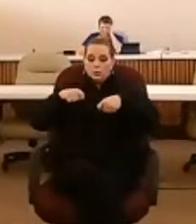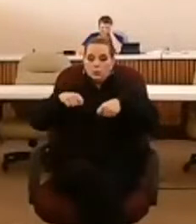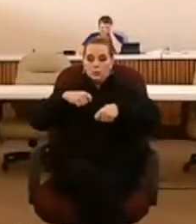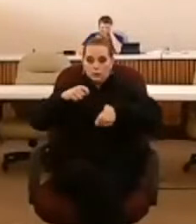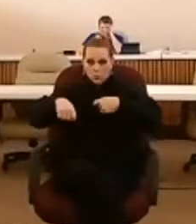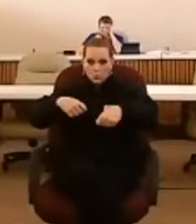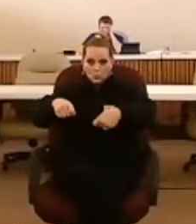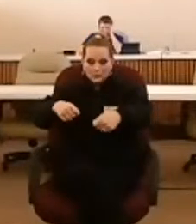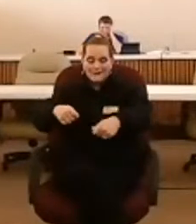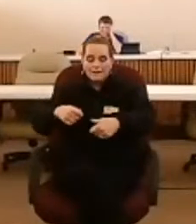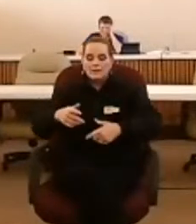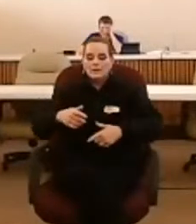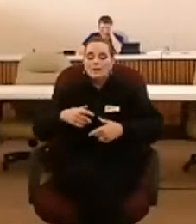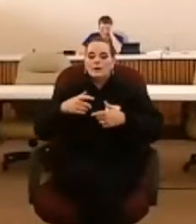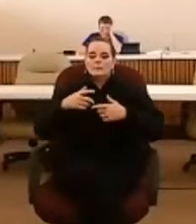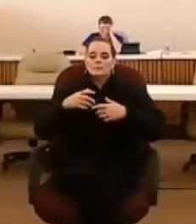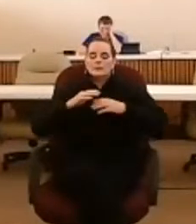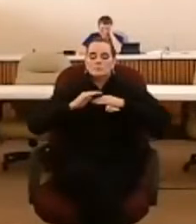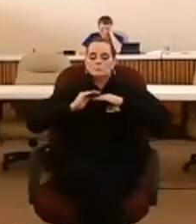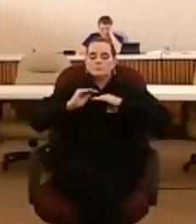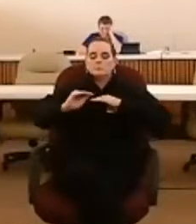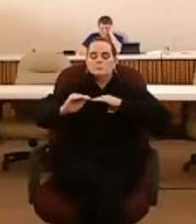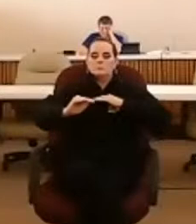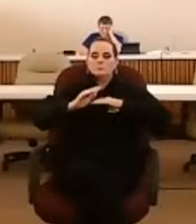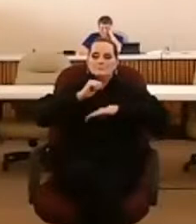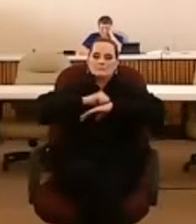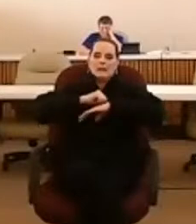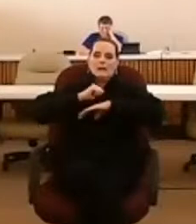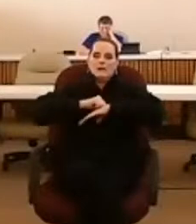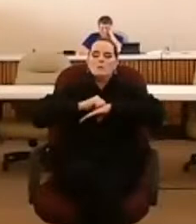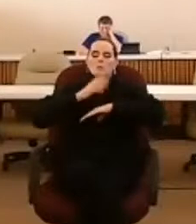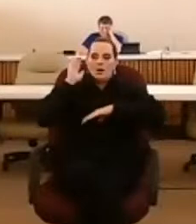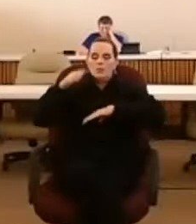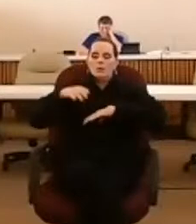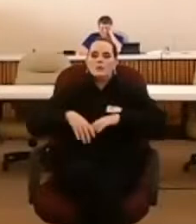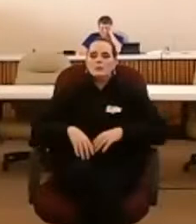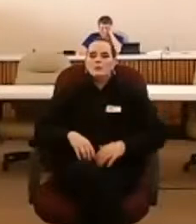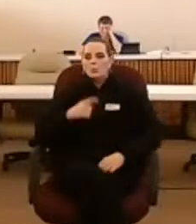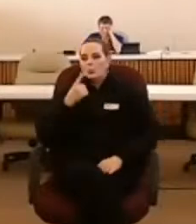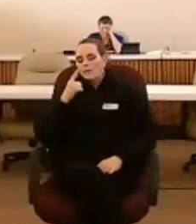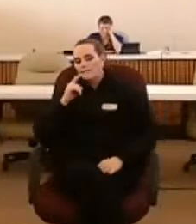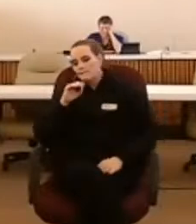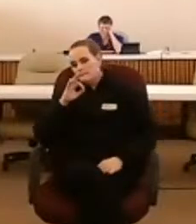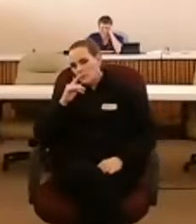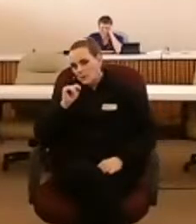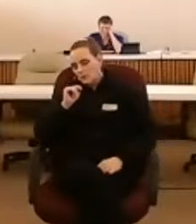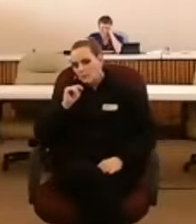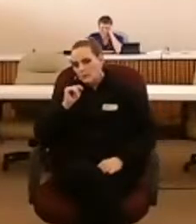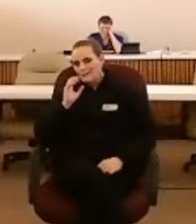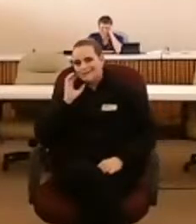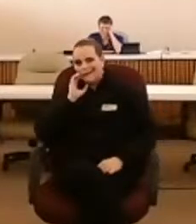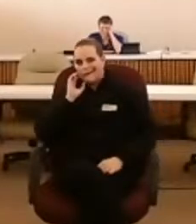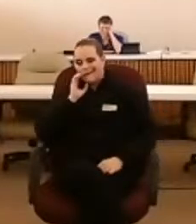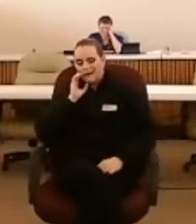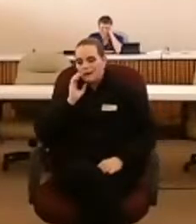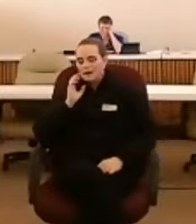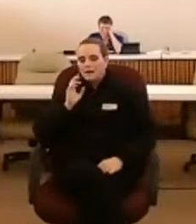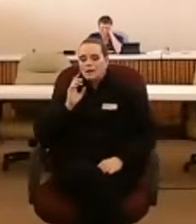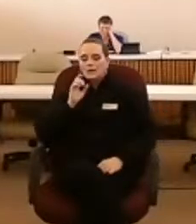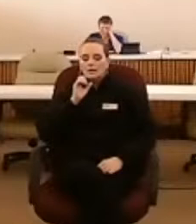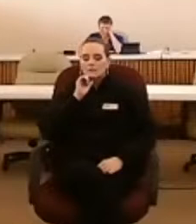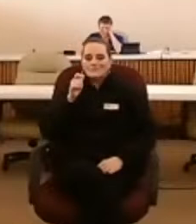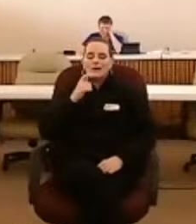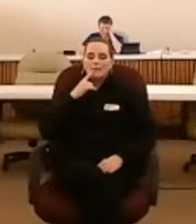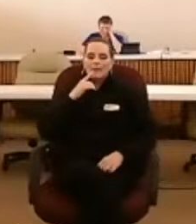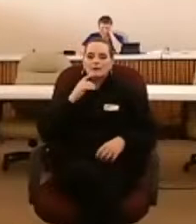pretty smooth and very solid. Right. And we would put it a foot thick, and we wouldn't have a lot of damage on the center